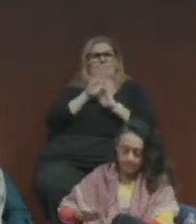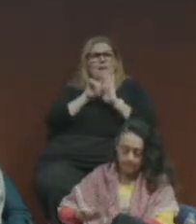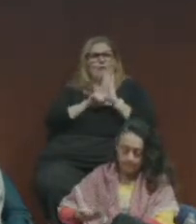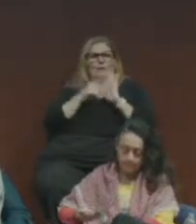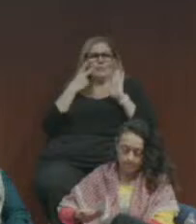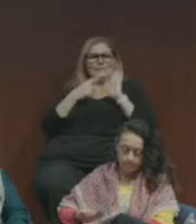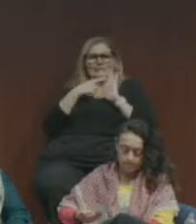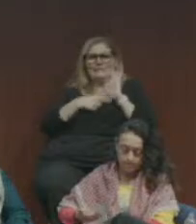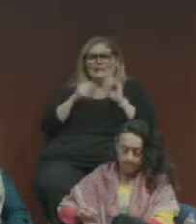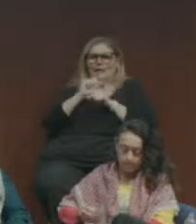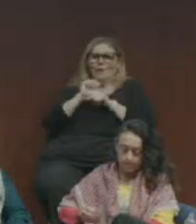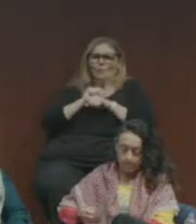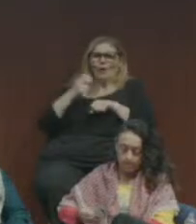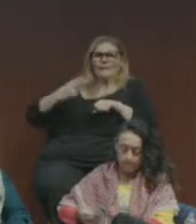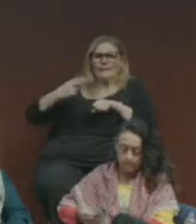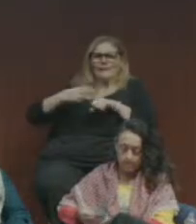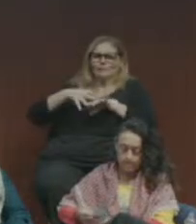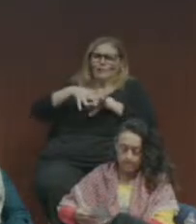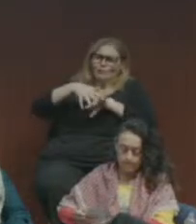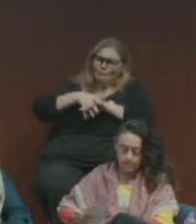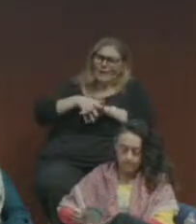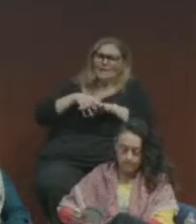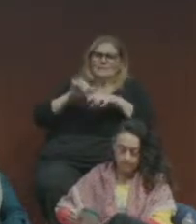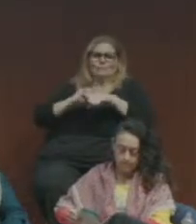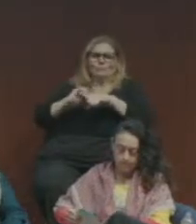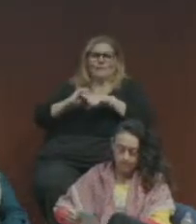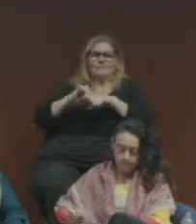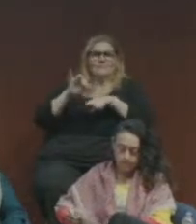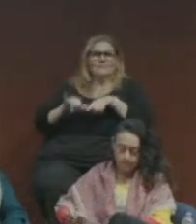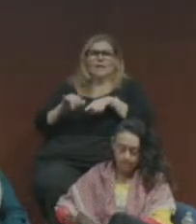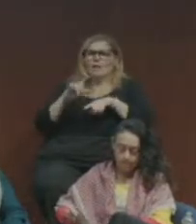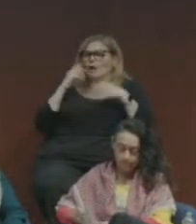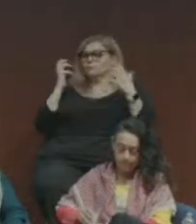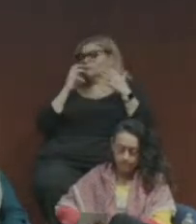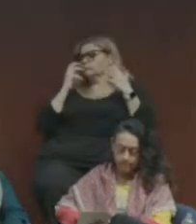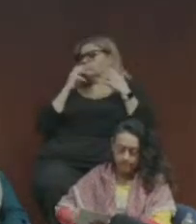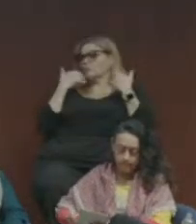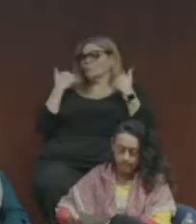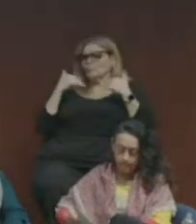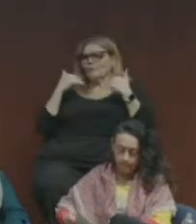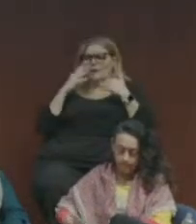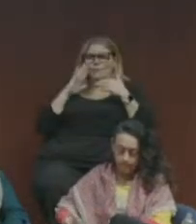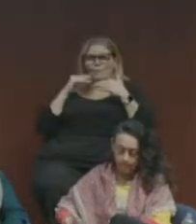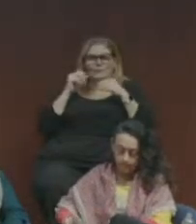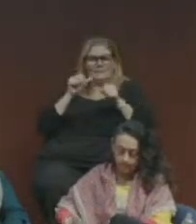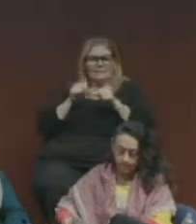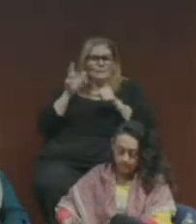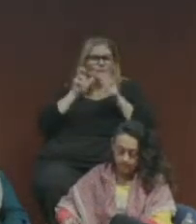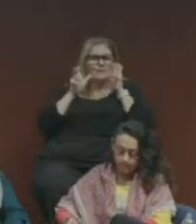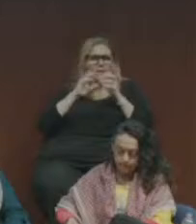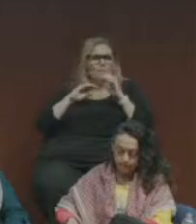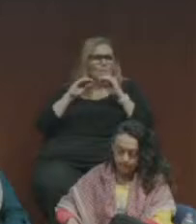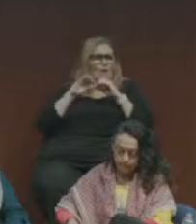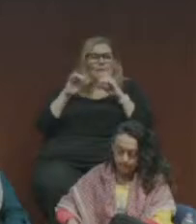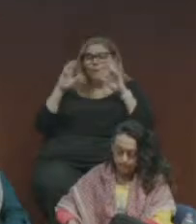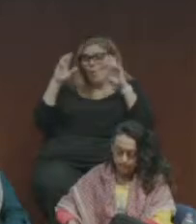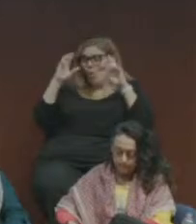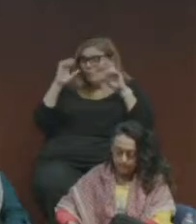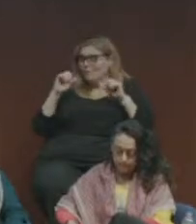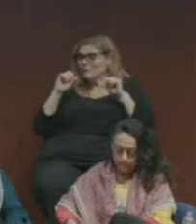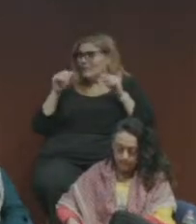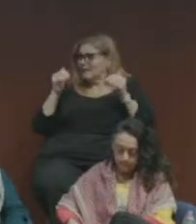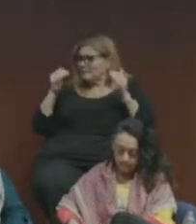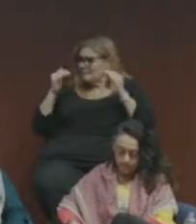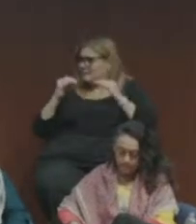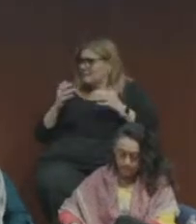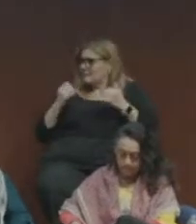of histories of work and grounded practice are incredible, as you will continue to hear. And that's what I'm hoping we can move